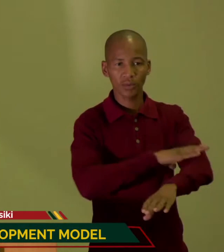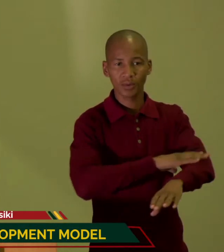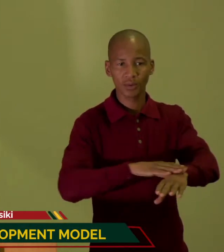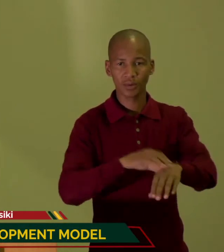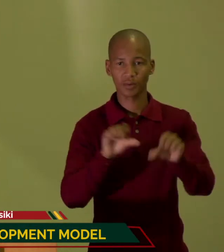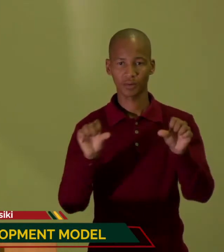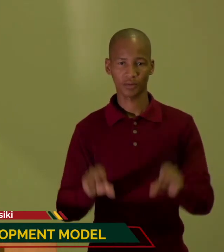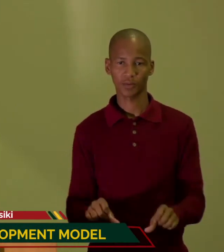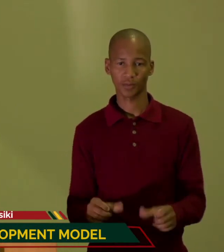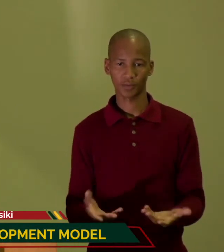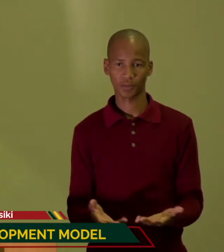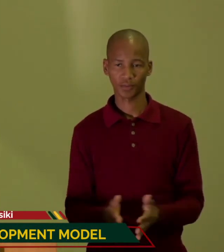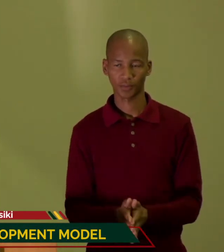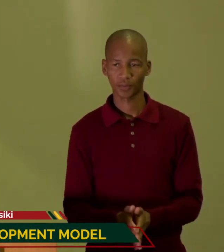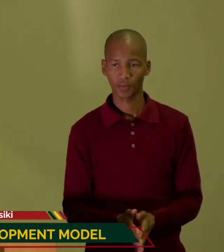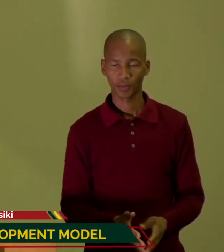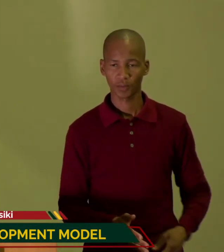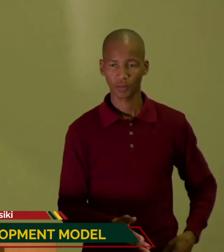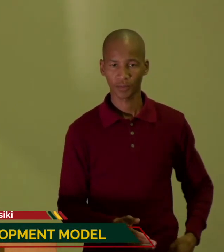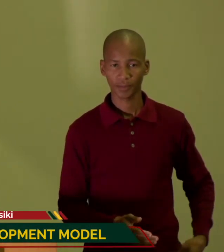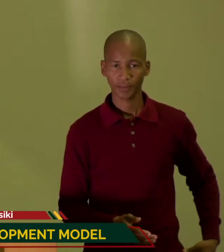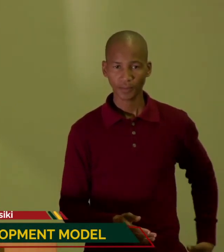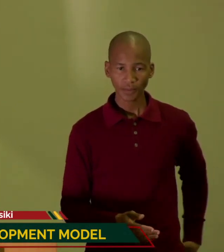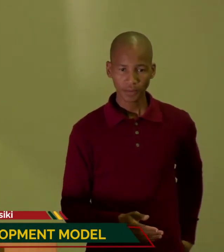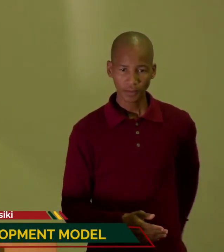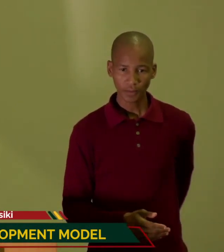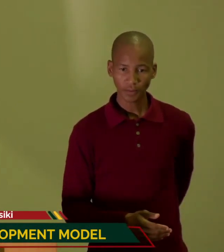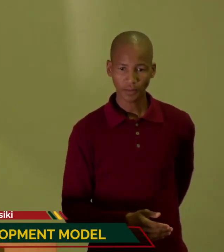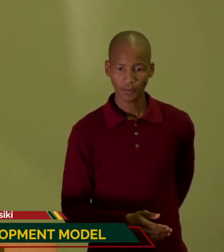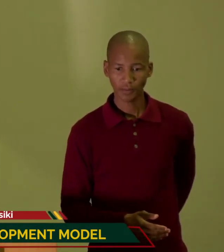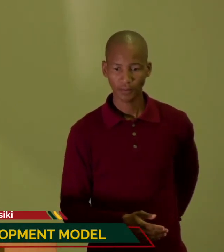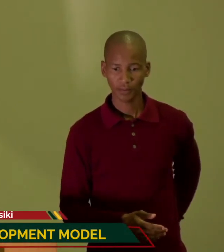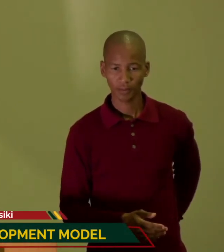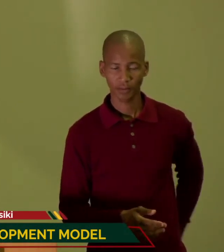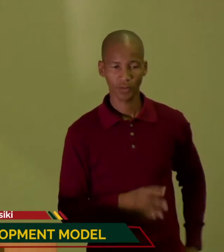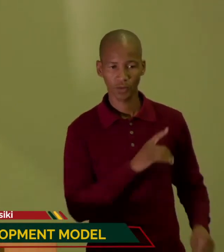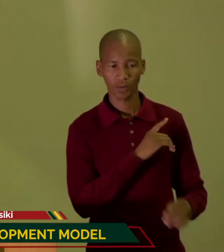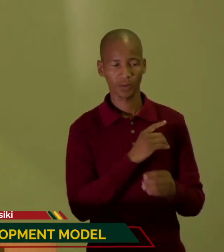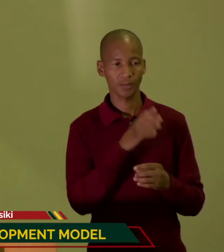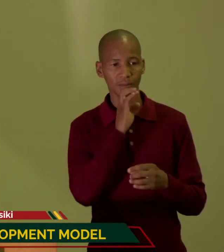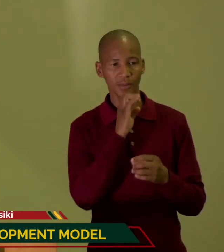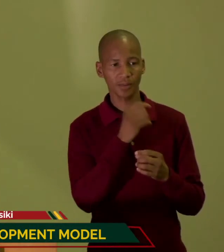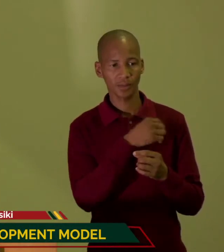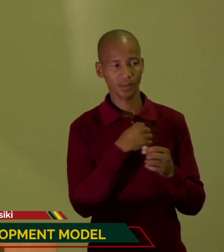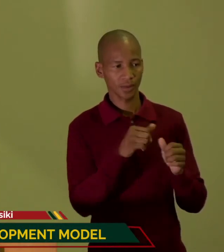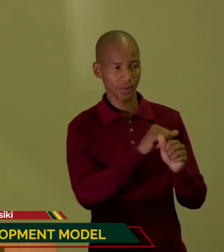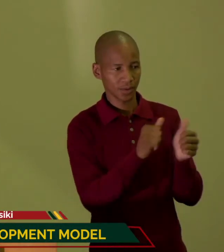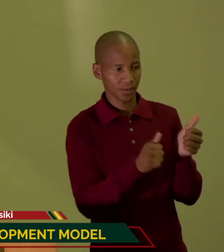We think no osamelwa kancinci Deputy President.